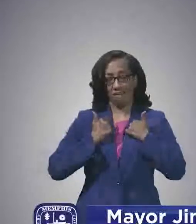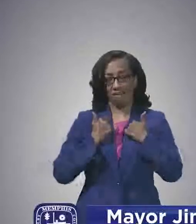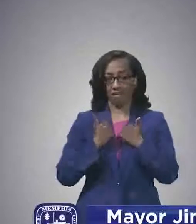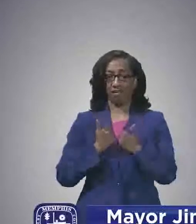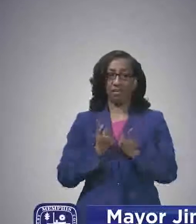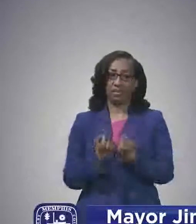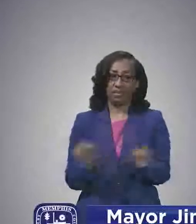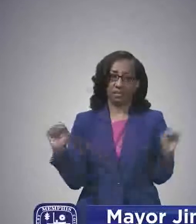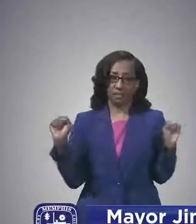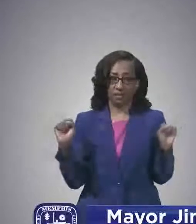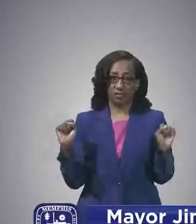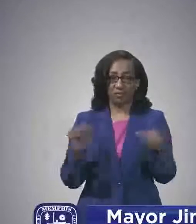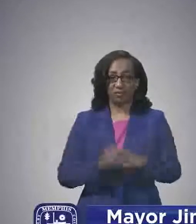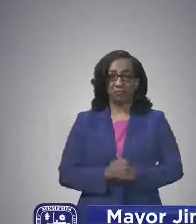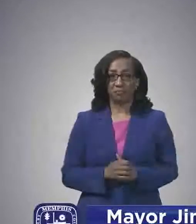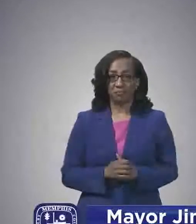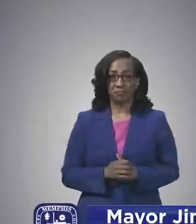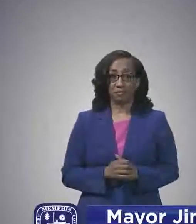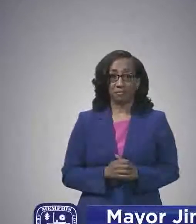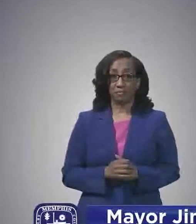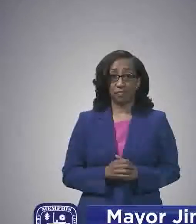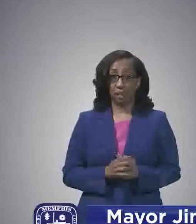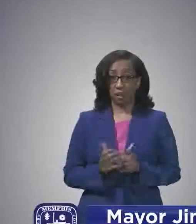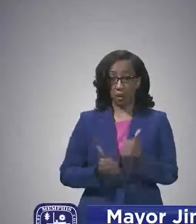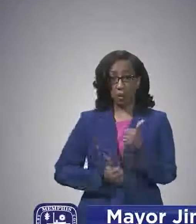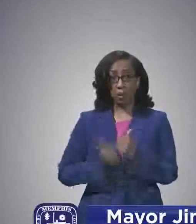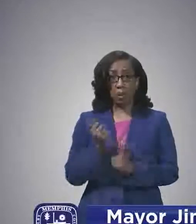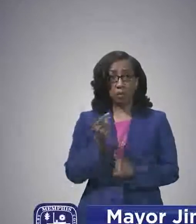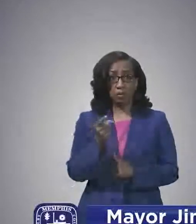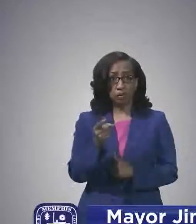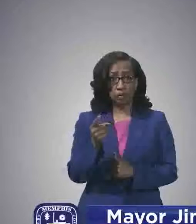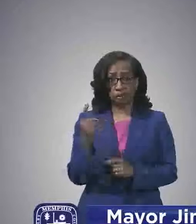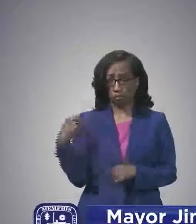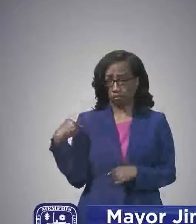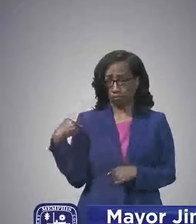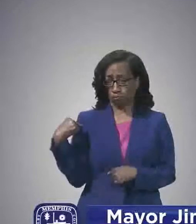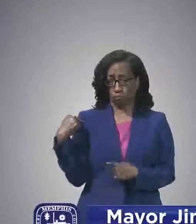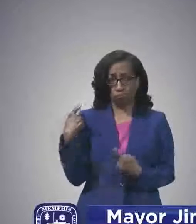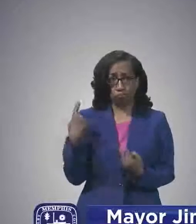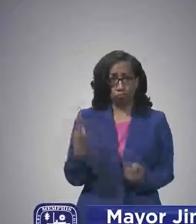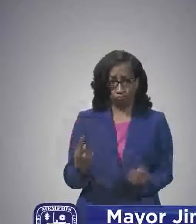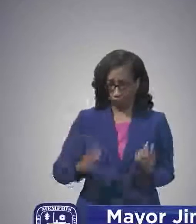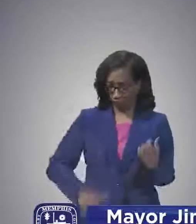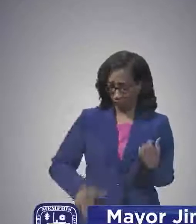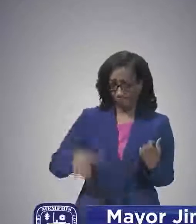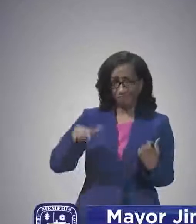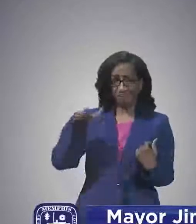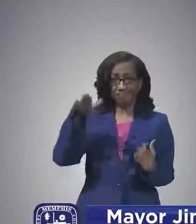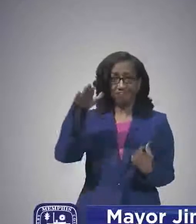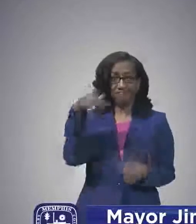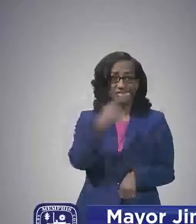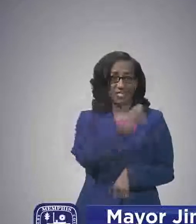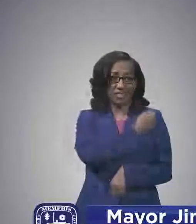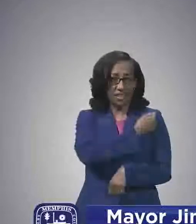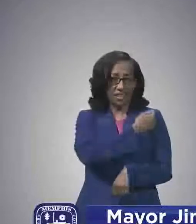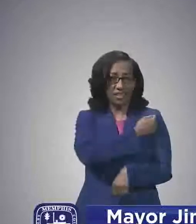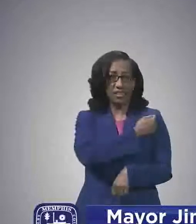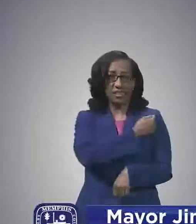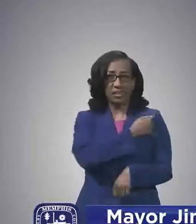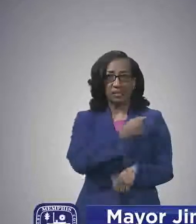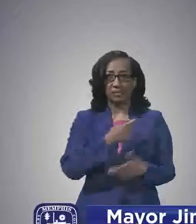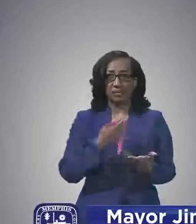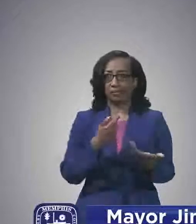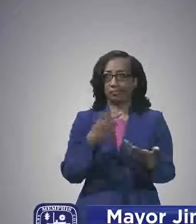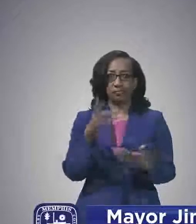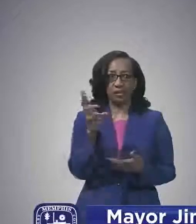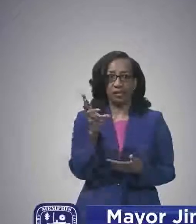And almost all of you have had multiple vaccines in your life. There's 6 or 7 or